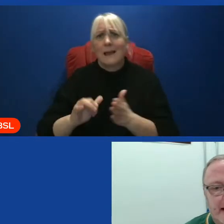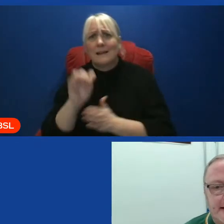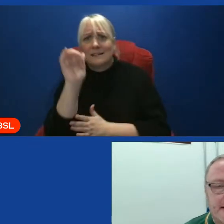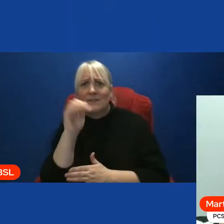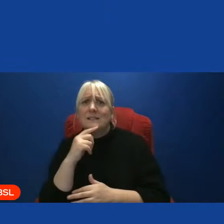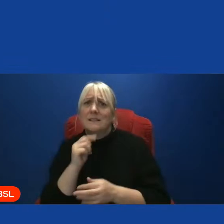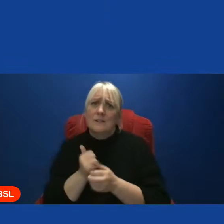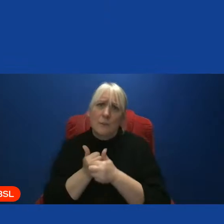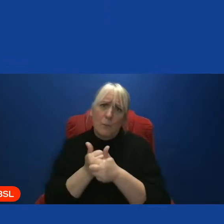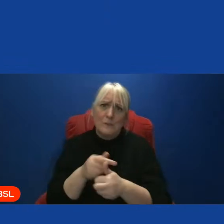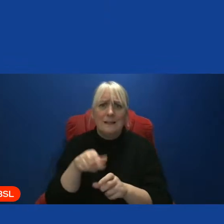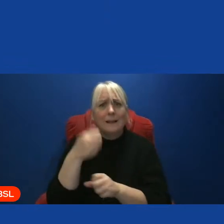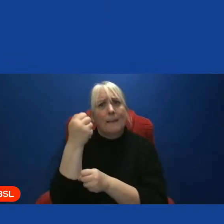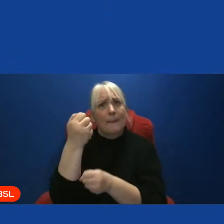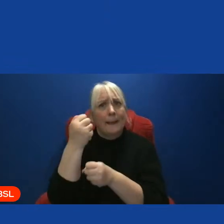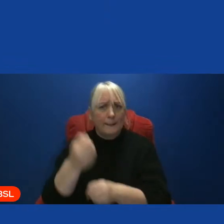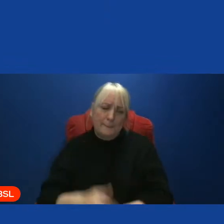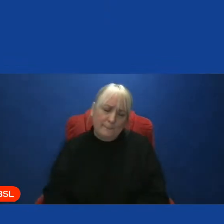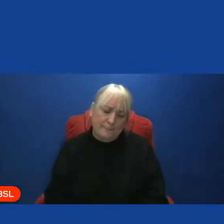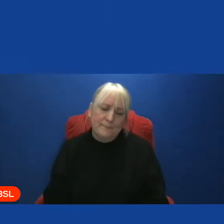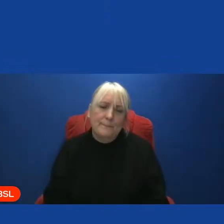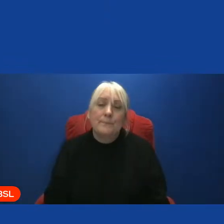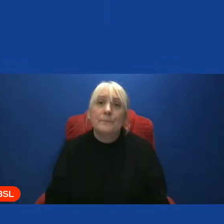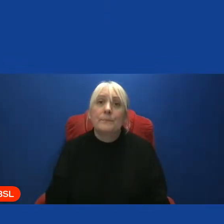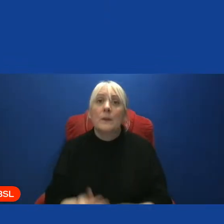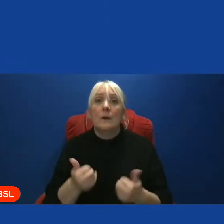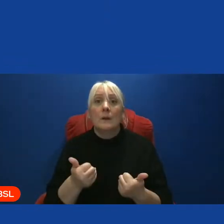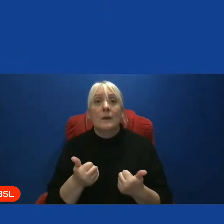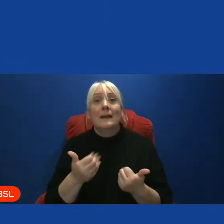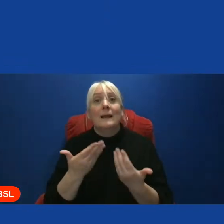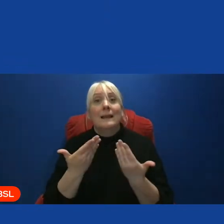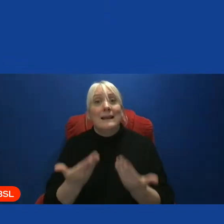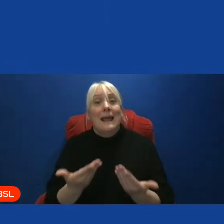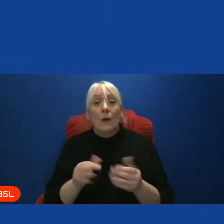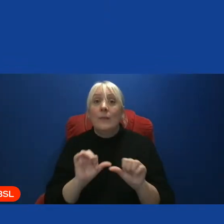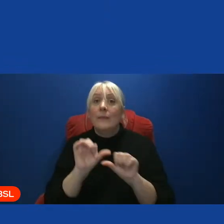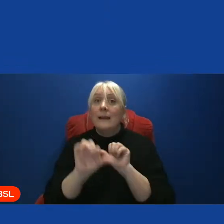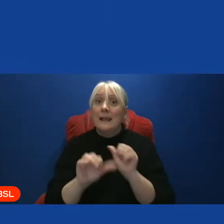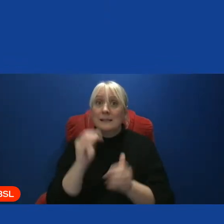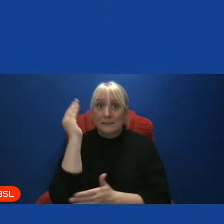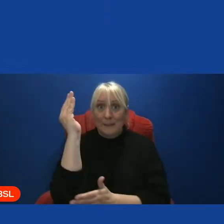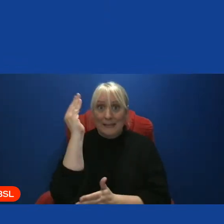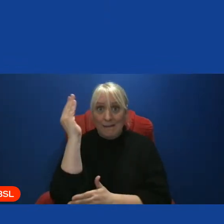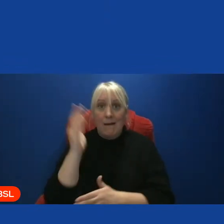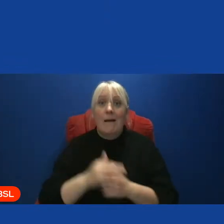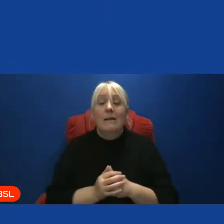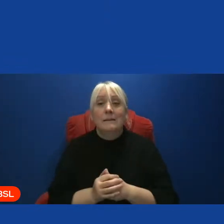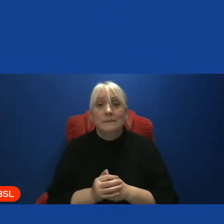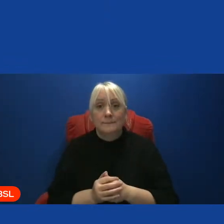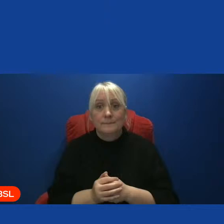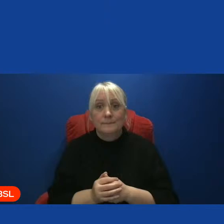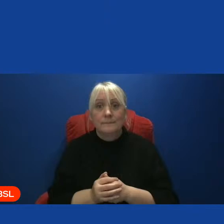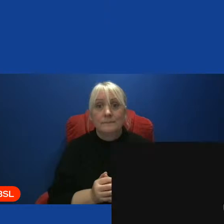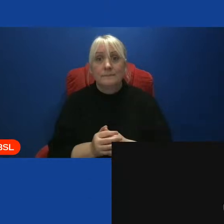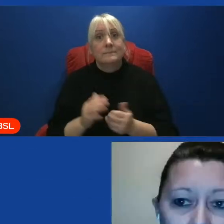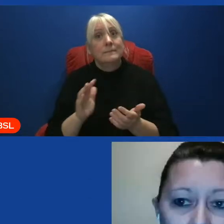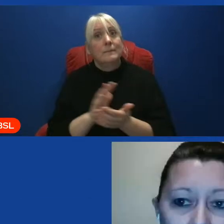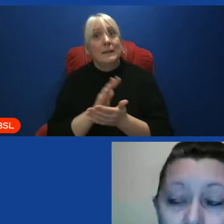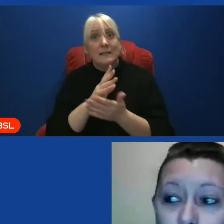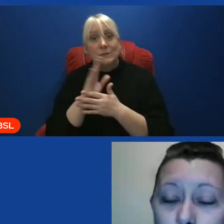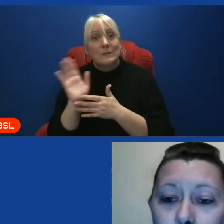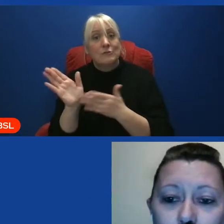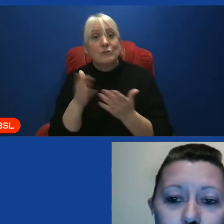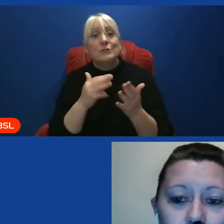this campaign. Okay then, comrades, we're now going to move on to our next speaker, and it really does give me great pleasure to introduce Sarah